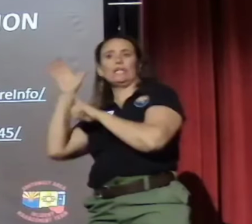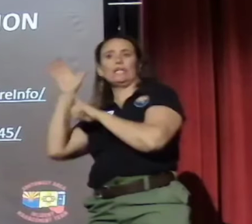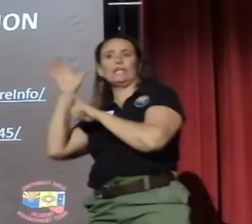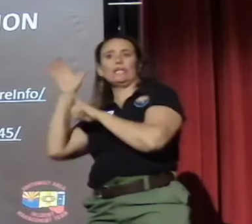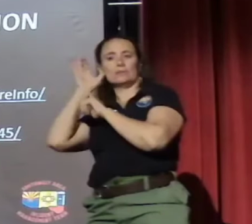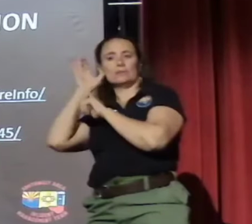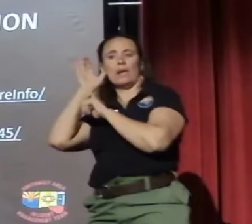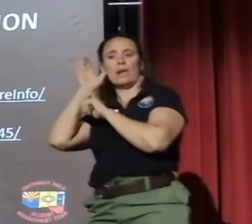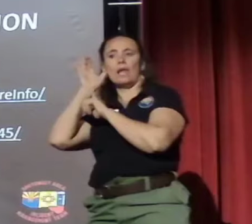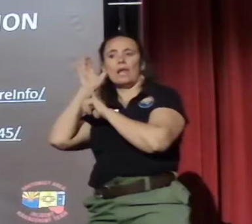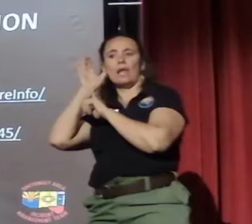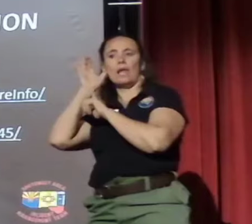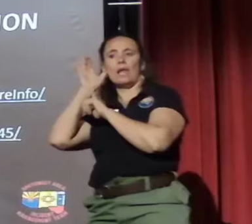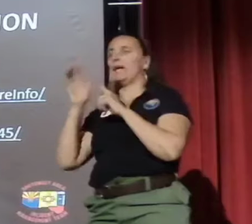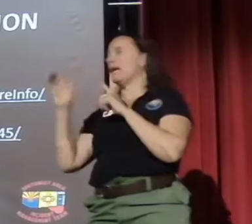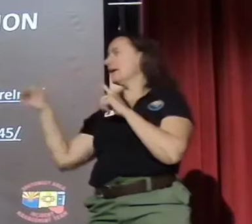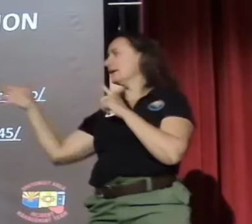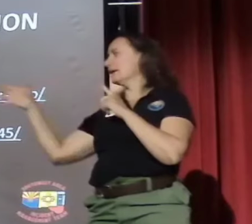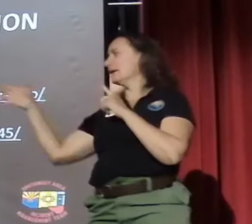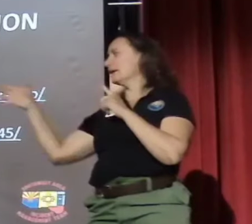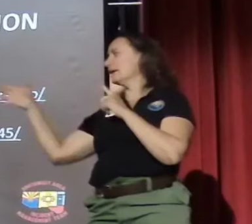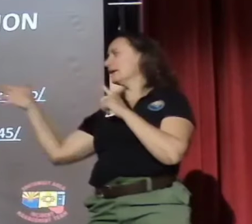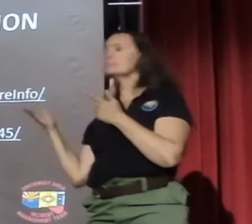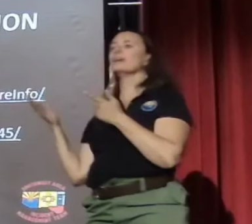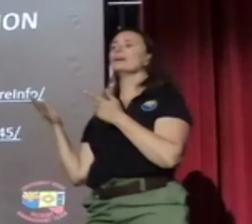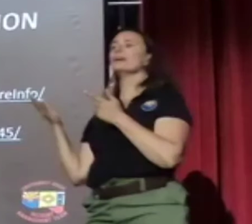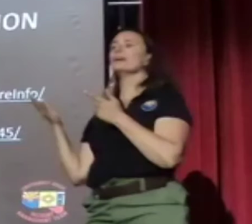of amazing cooperators and our staff,